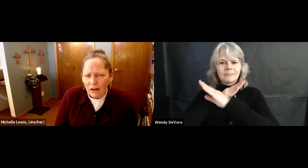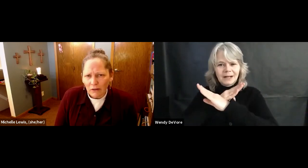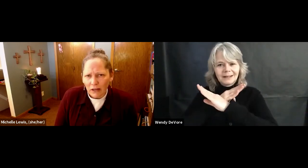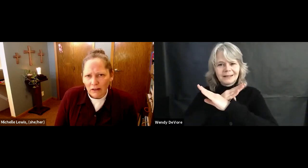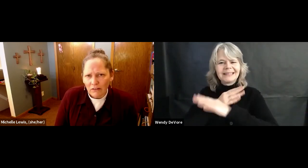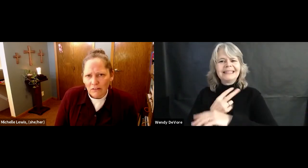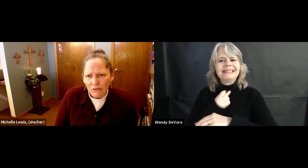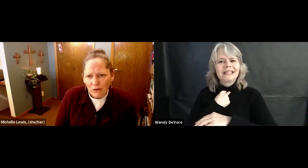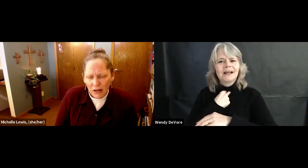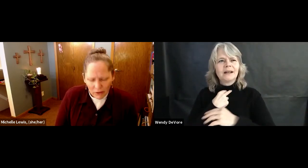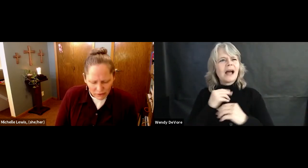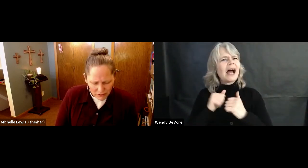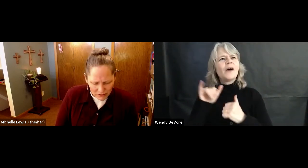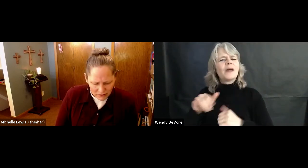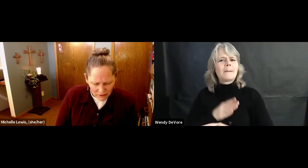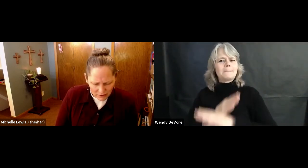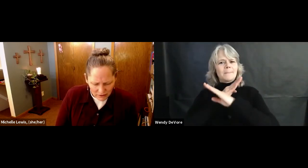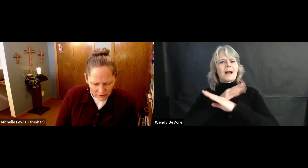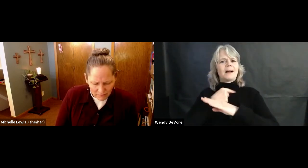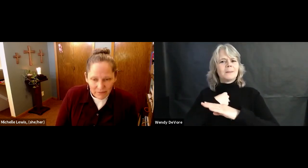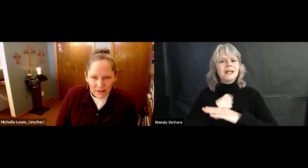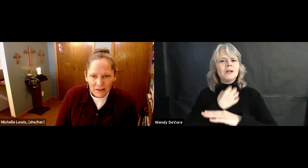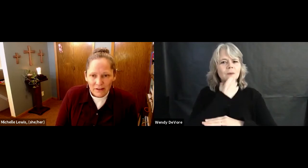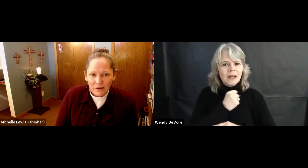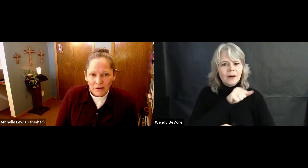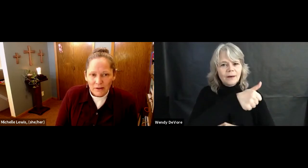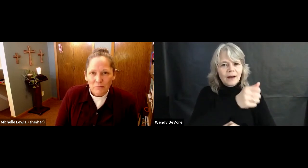from caring for others?